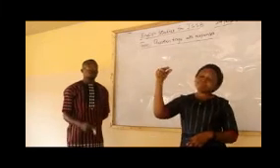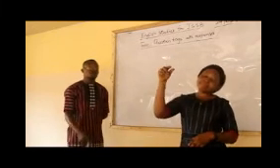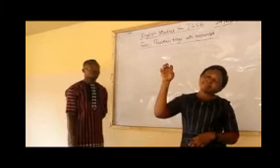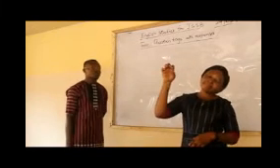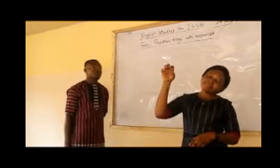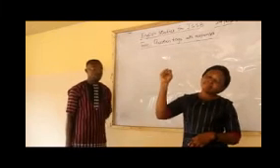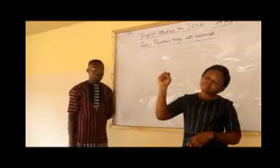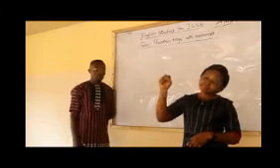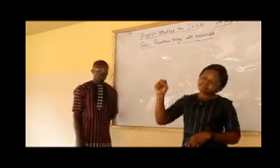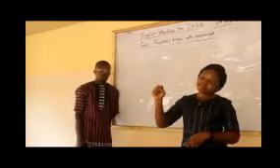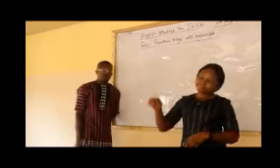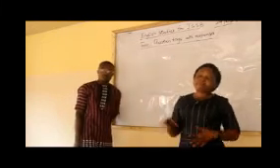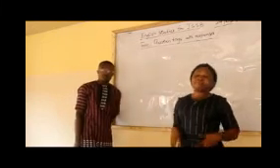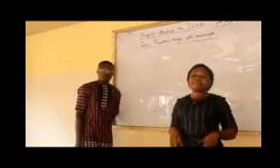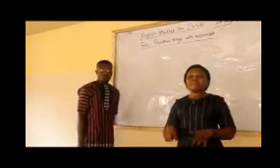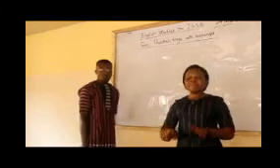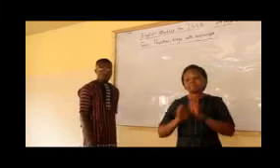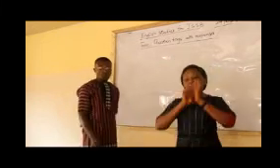For instance,